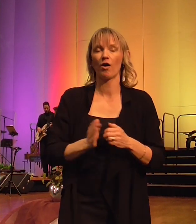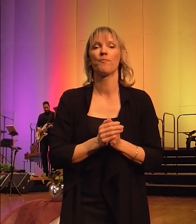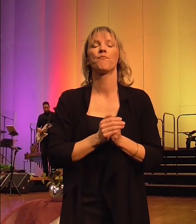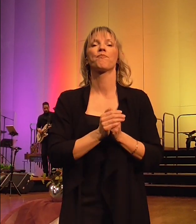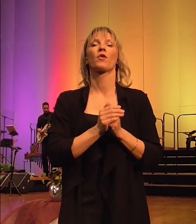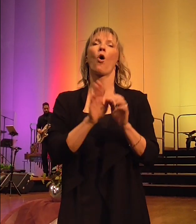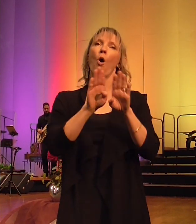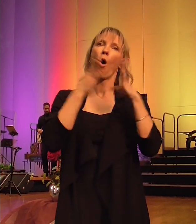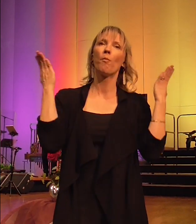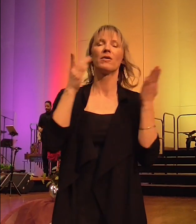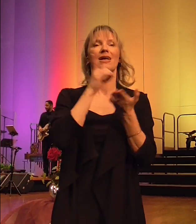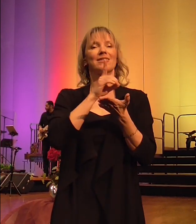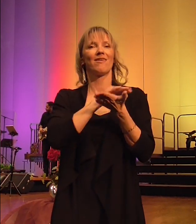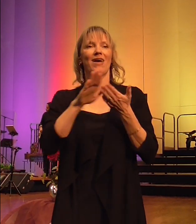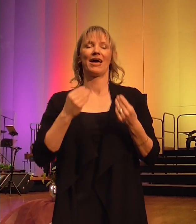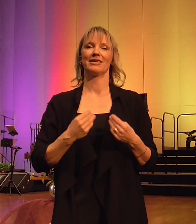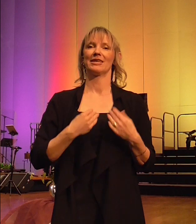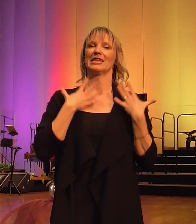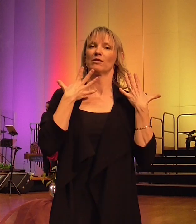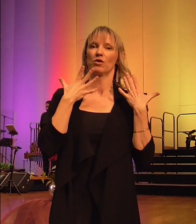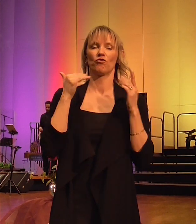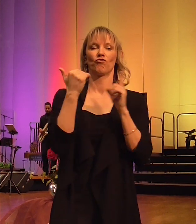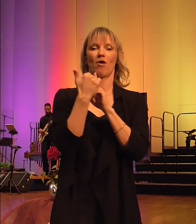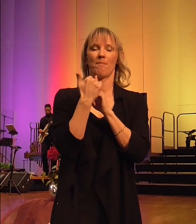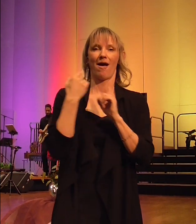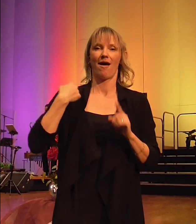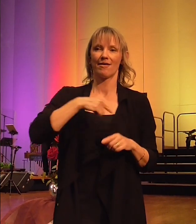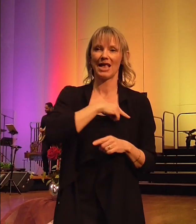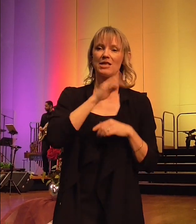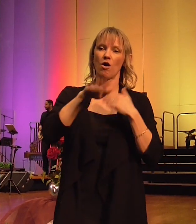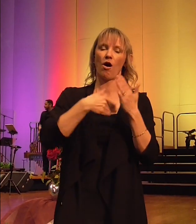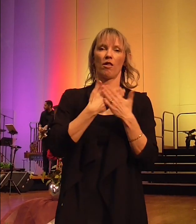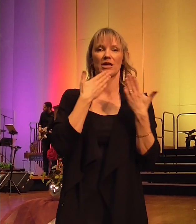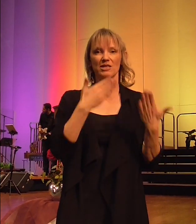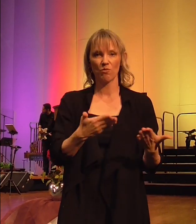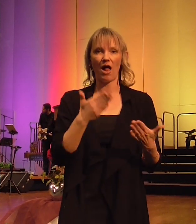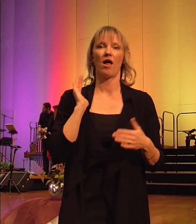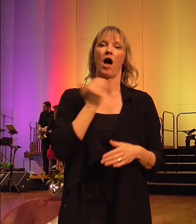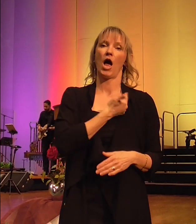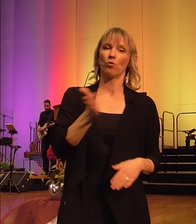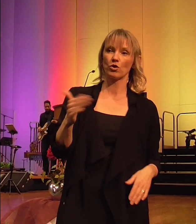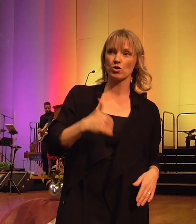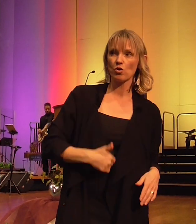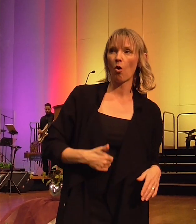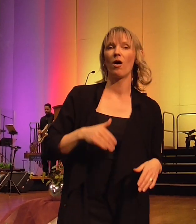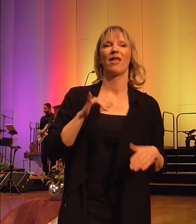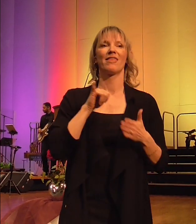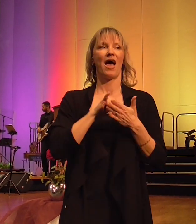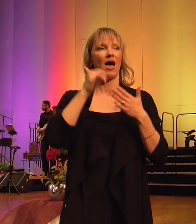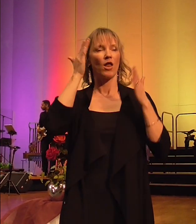opening up to that divine inspiration that reminds us that all is well in our soul. We take that